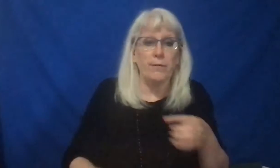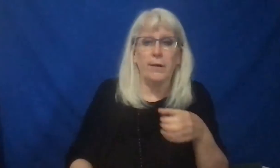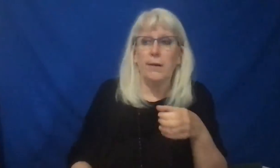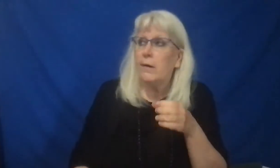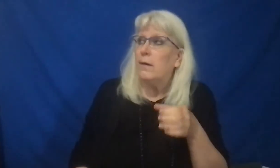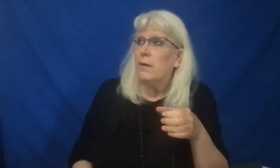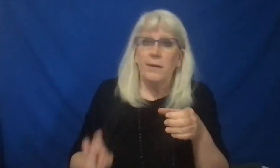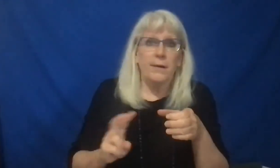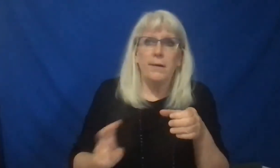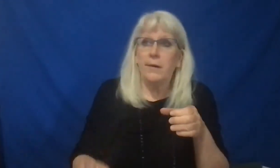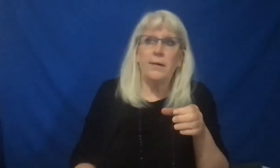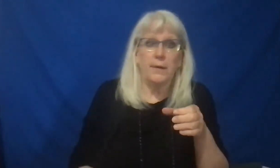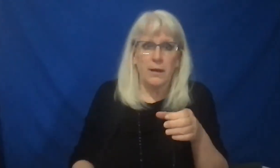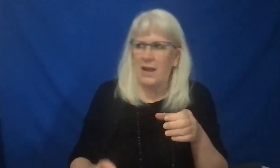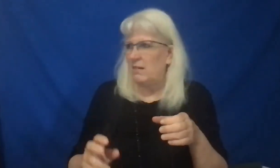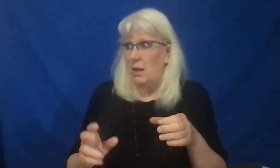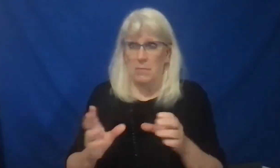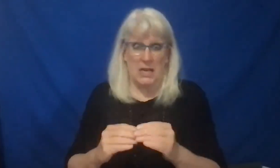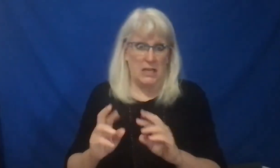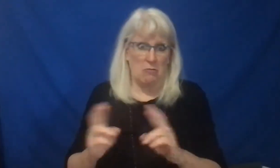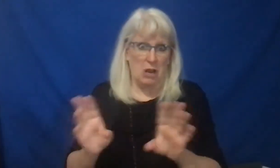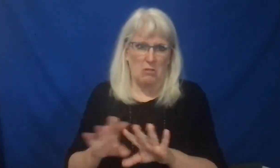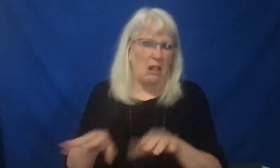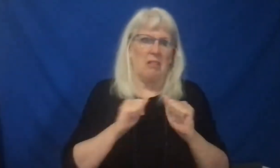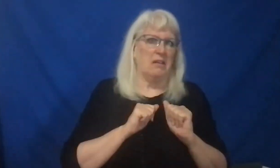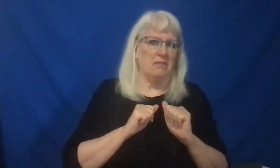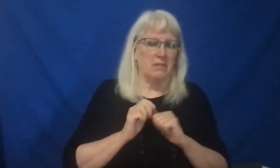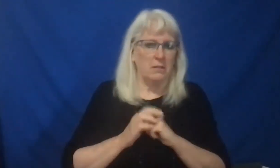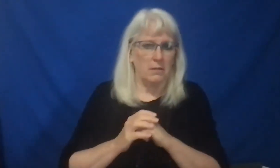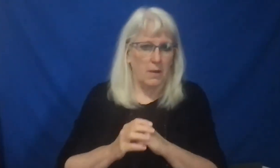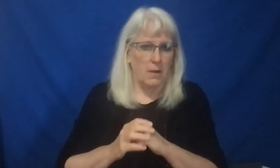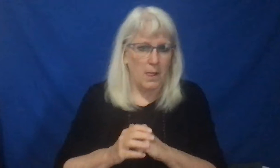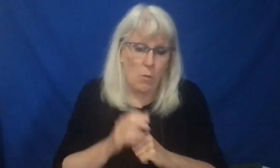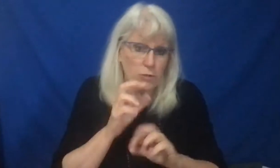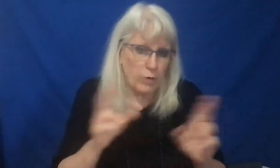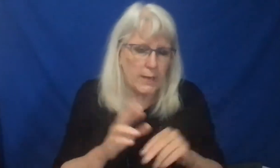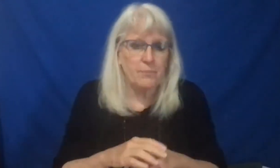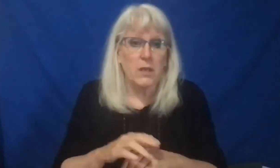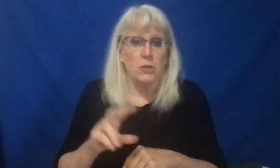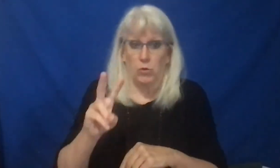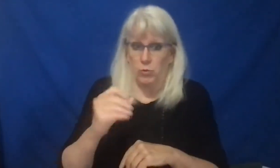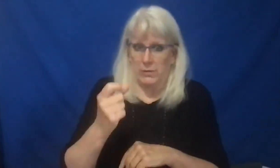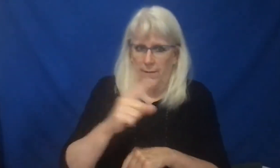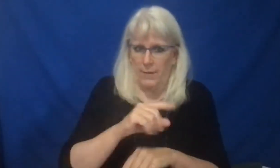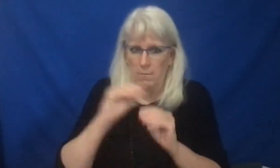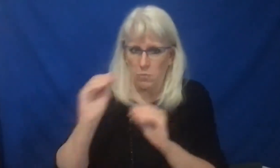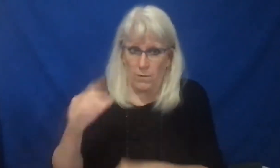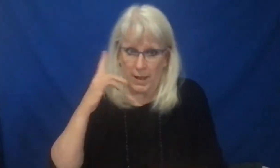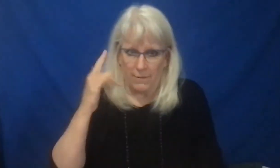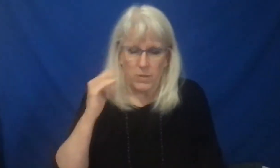wasn't ready to hear the message of Alcoholics Anonymous. So when I got to California in 2011, I found a home group, Primary